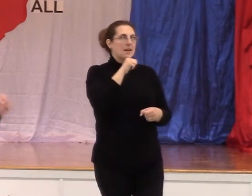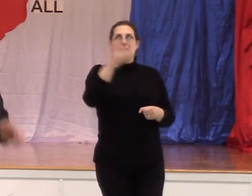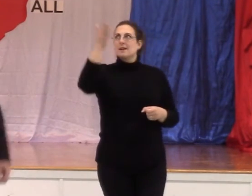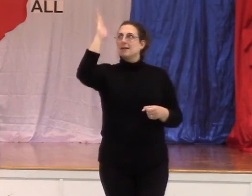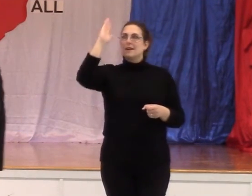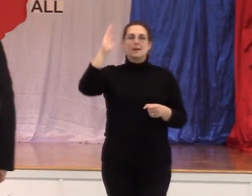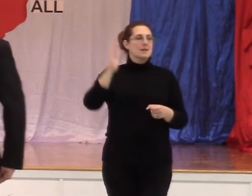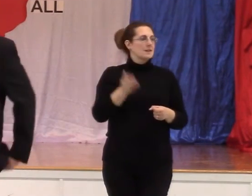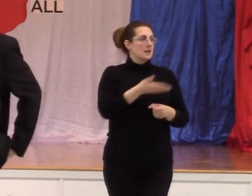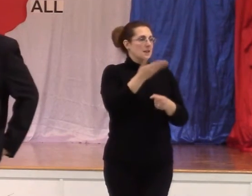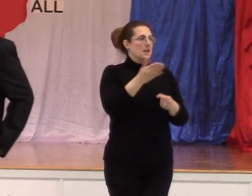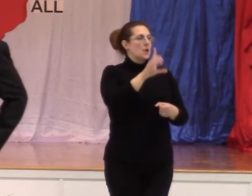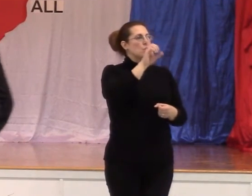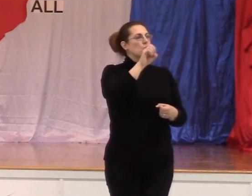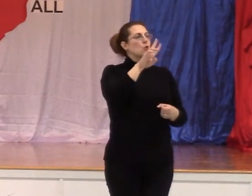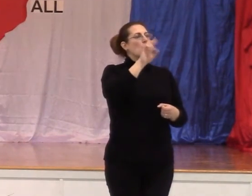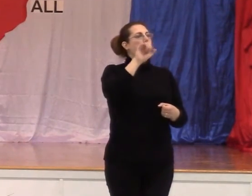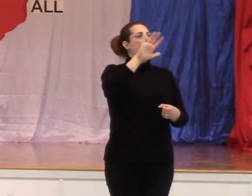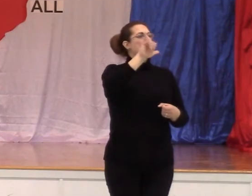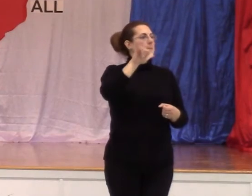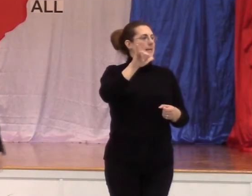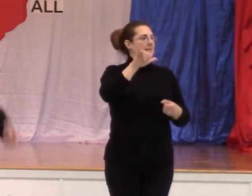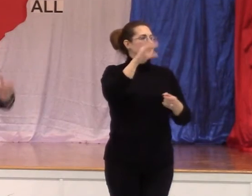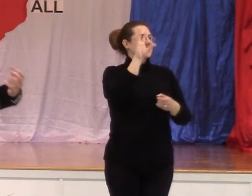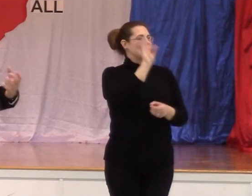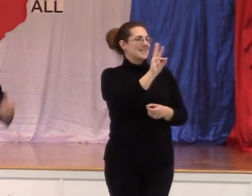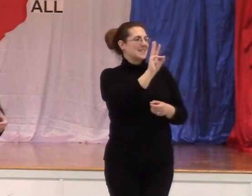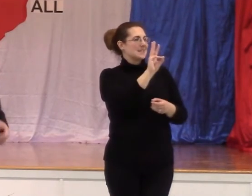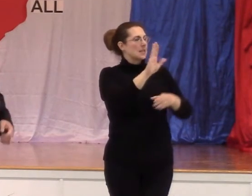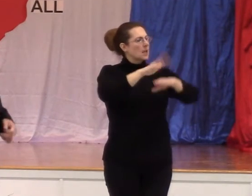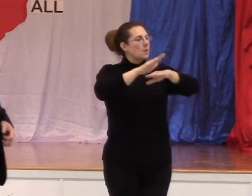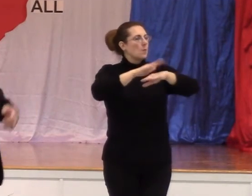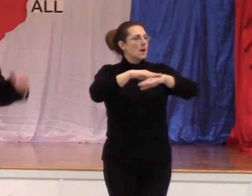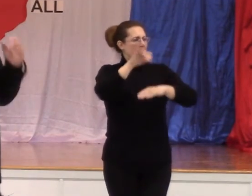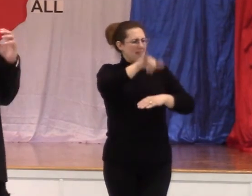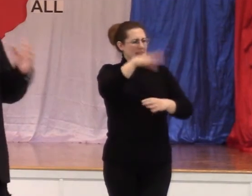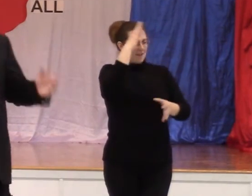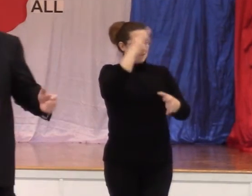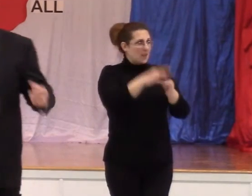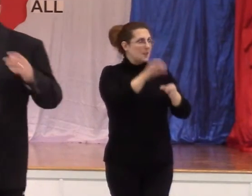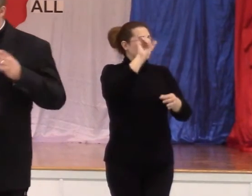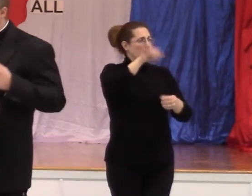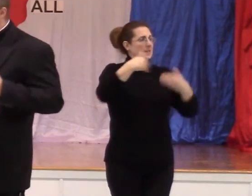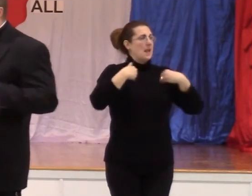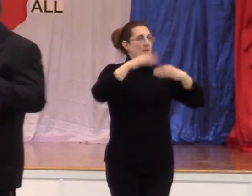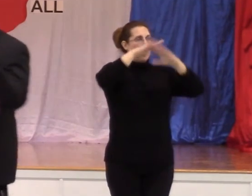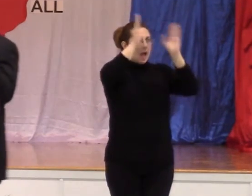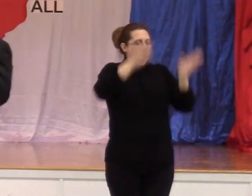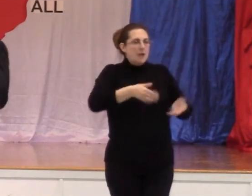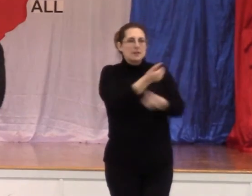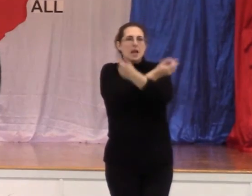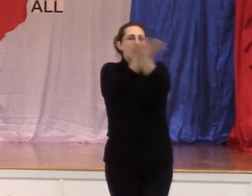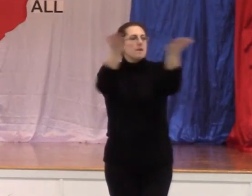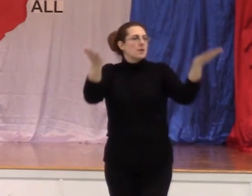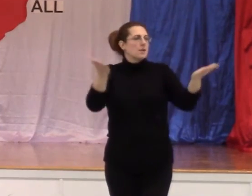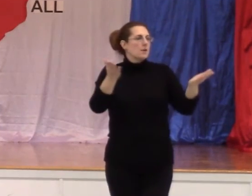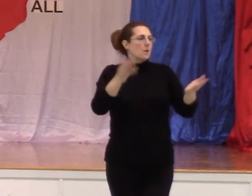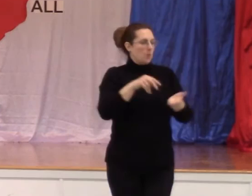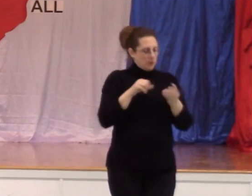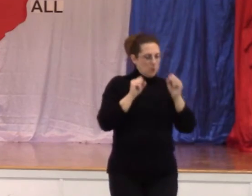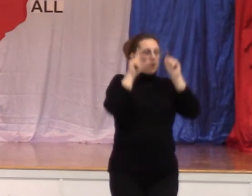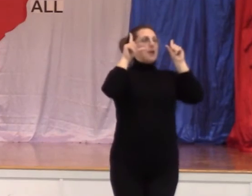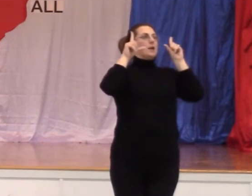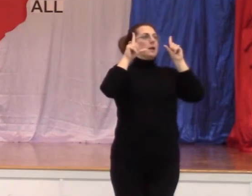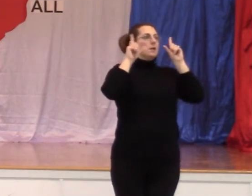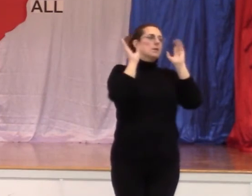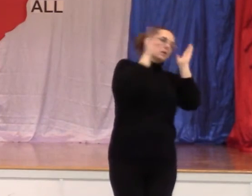This is the stuff of Deuteronomy 6, what it warns about when it says that this faith is what you're supposed to have in your house, everywhere. You're supposed to have it when you rise up, when